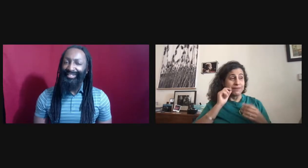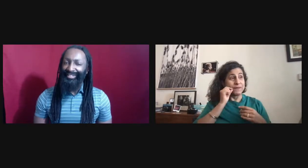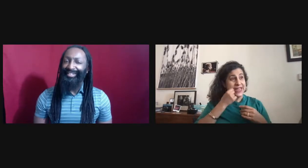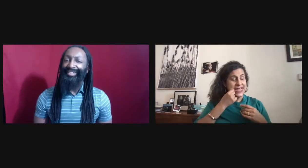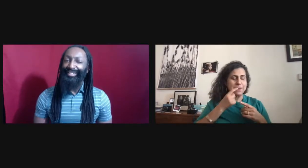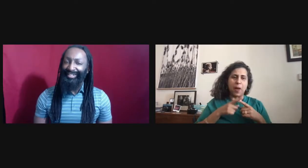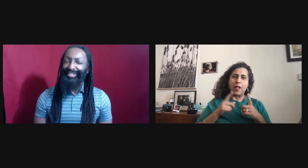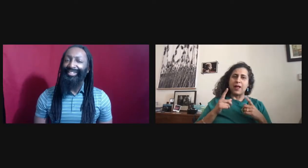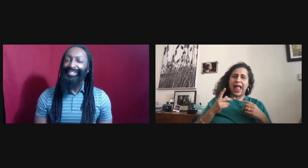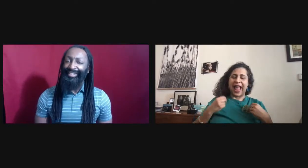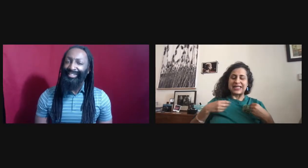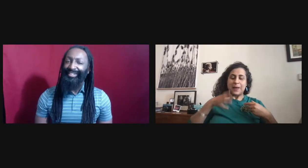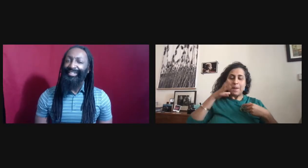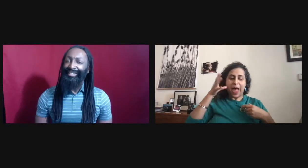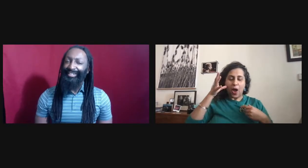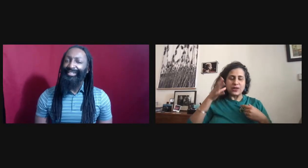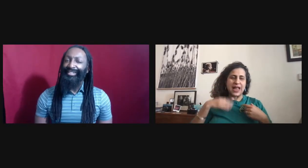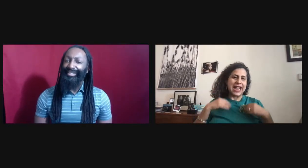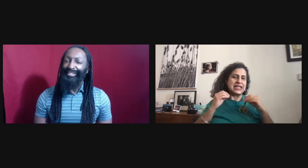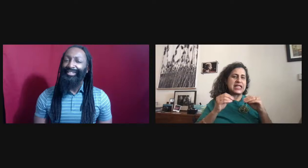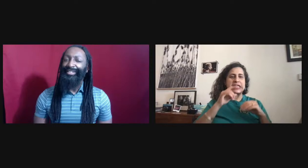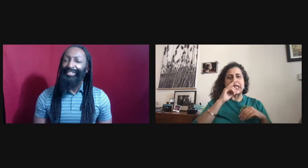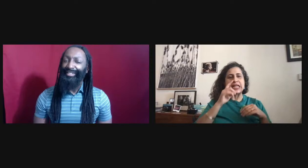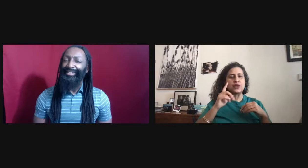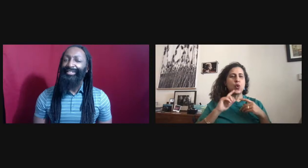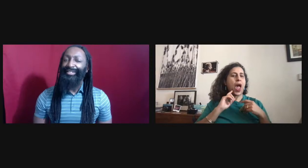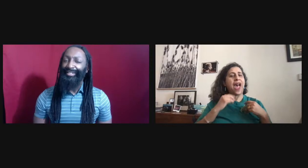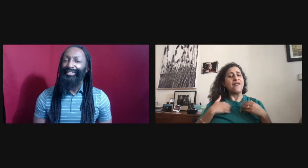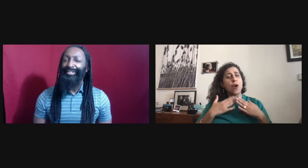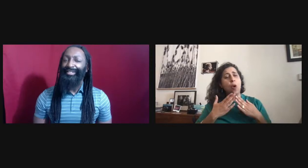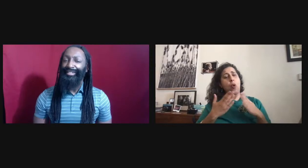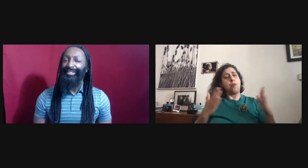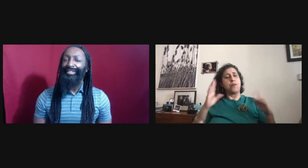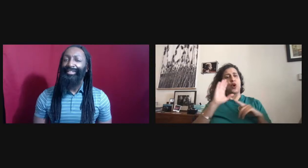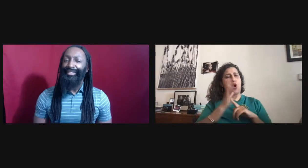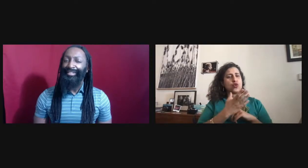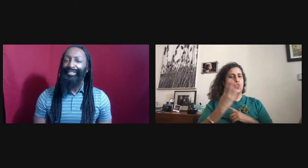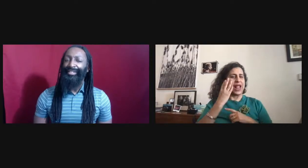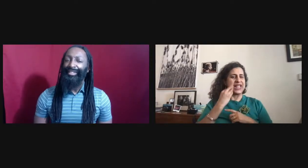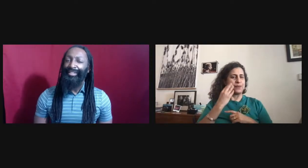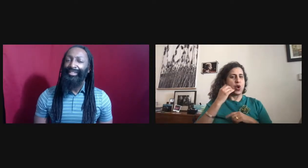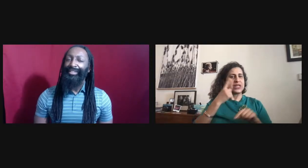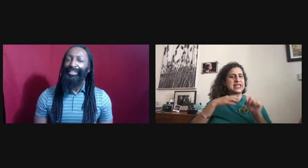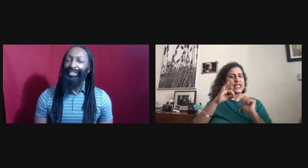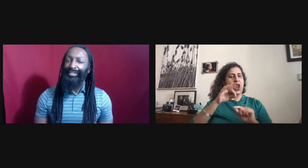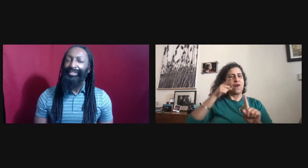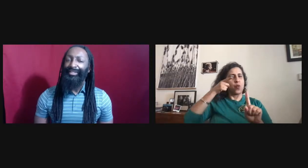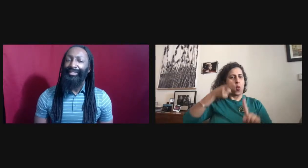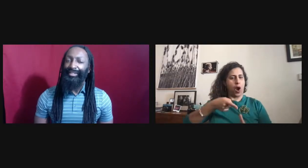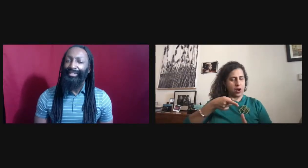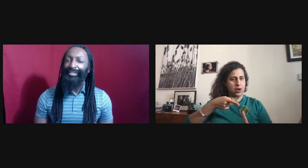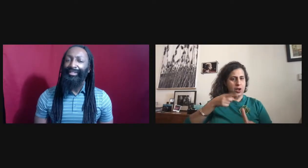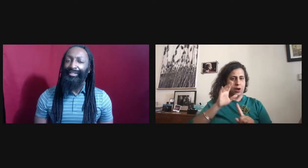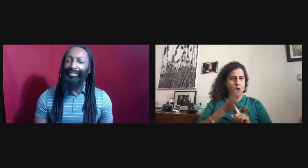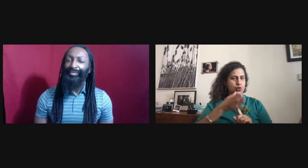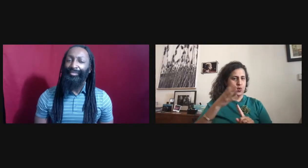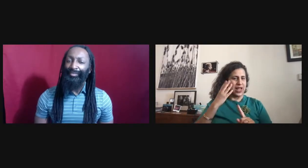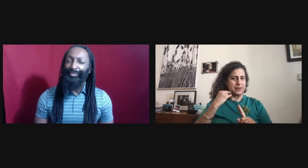You know, because we are not from here, but when you settle in a new land, you know, your